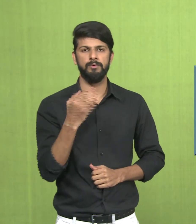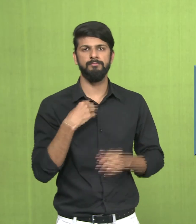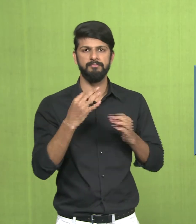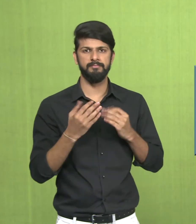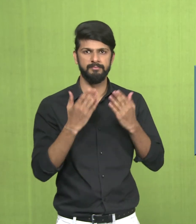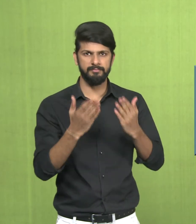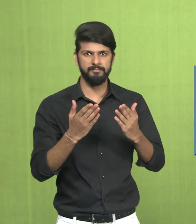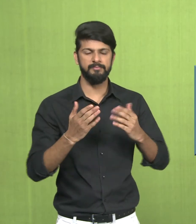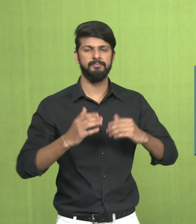New words from the lesson.